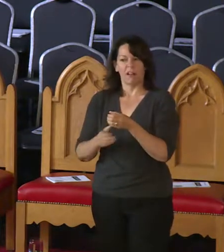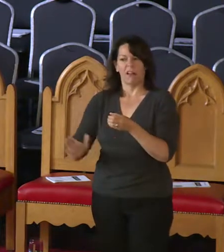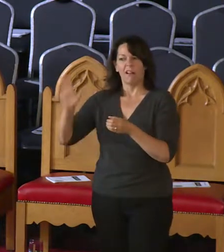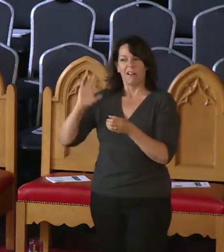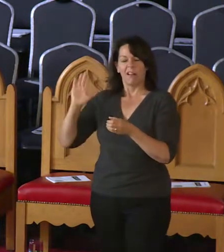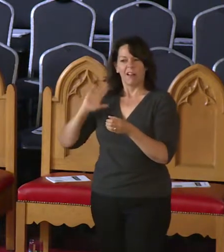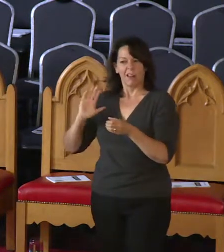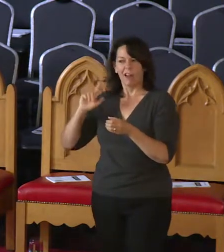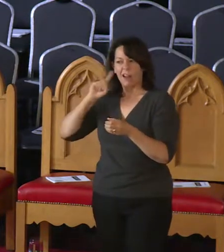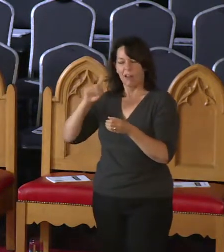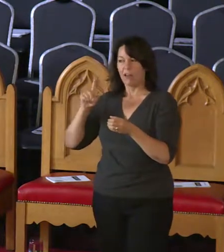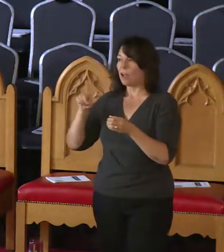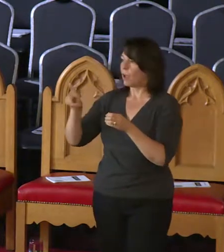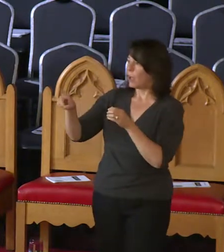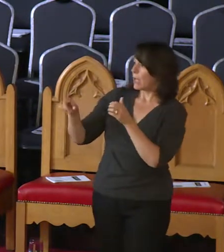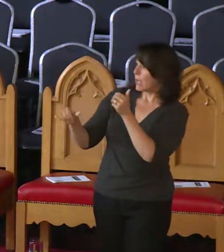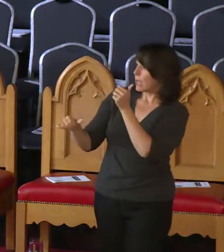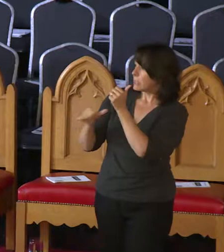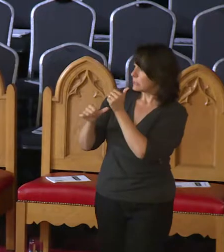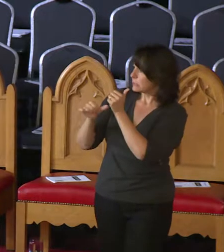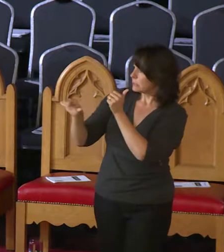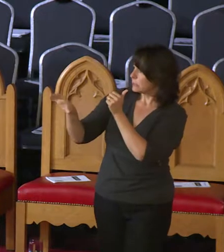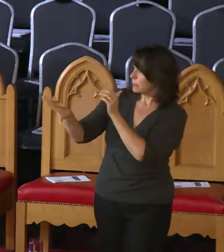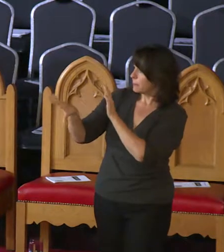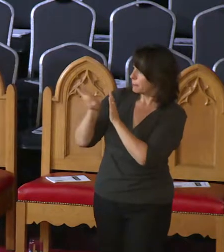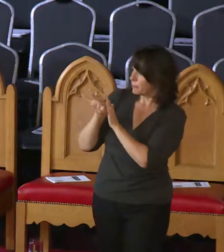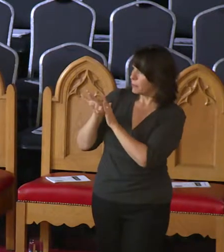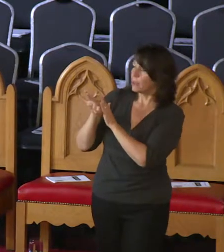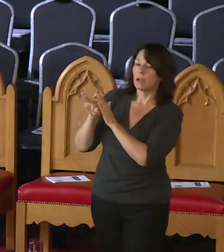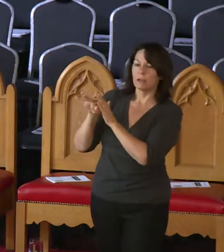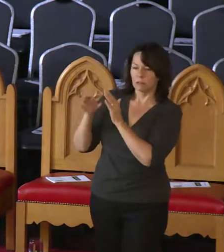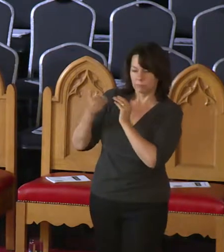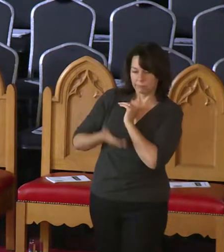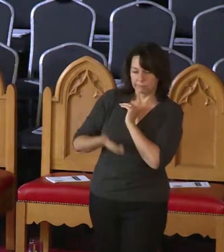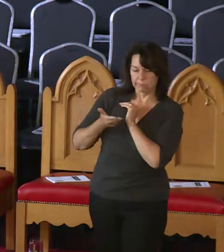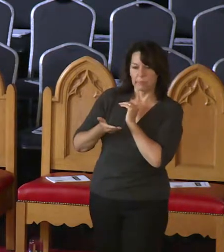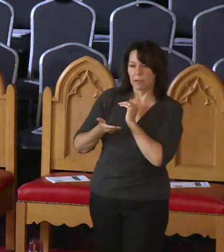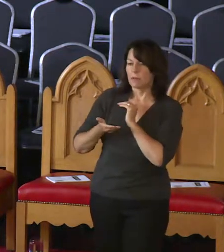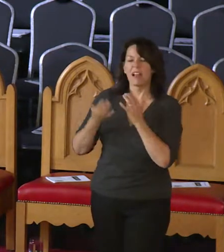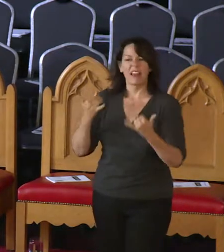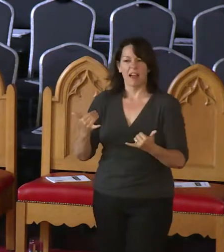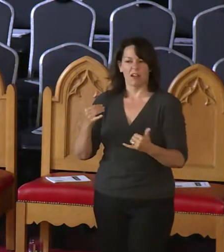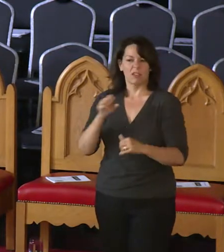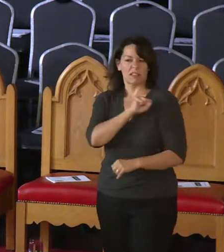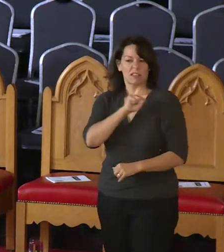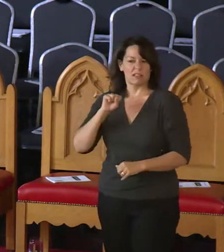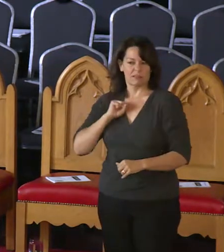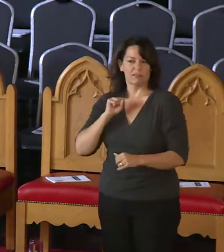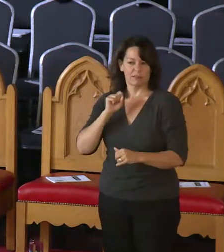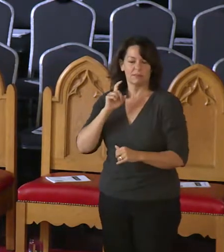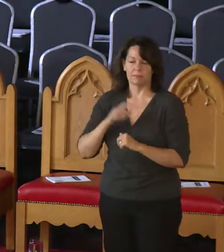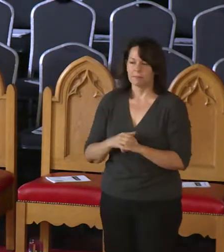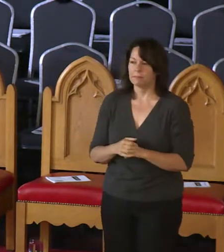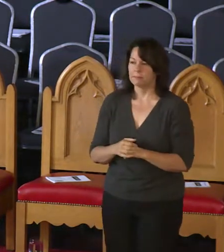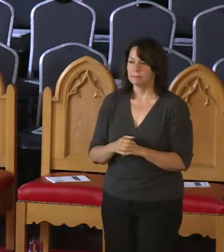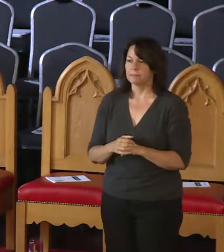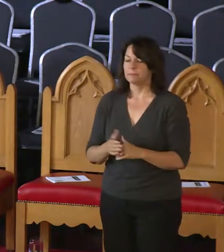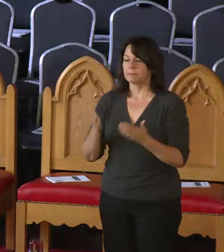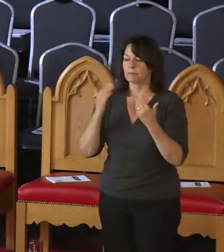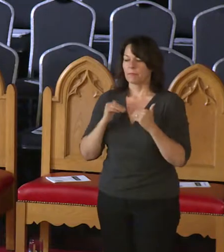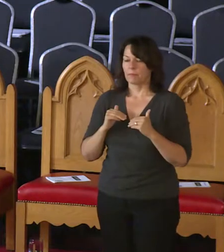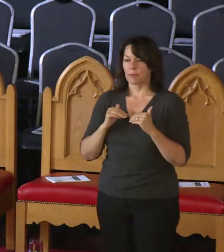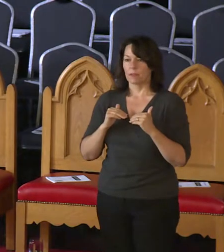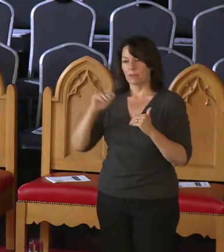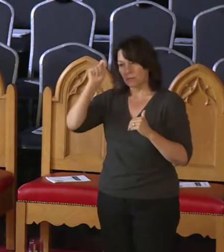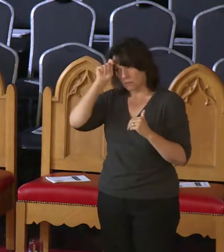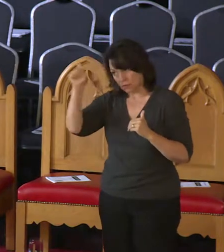by the instructor to work as an assistant. Today, the beadle is the ceremonial officer of state. Following the beadle and mace